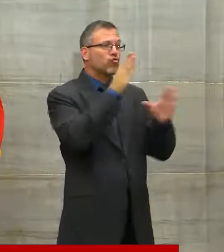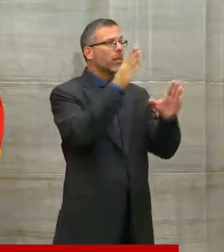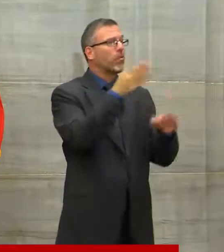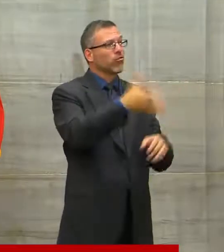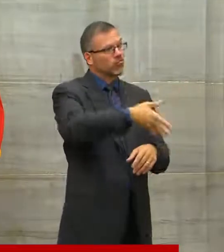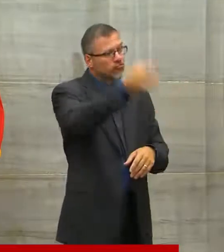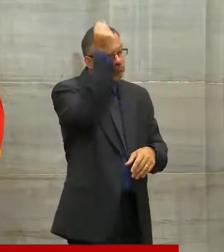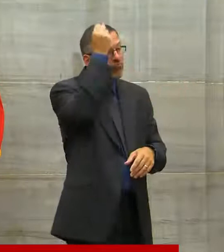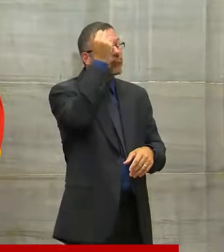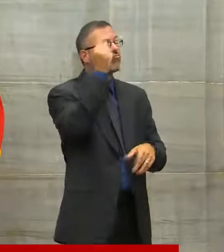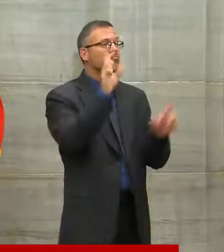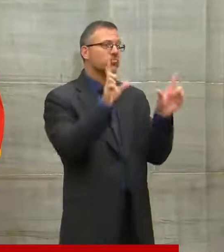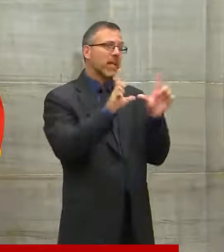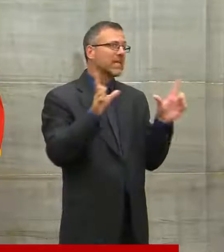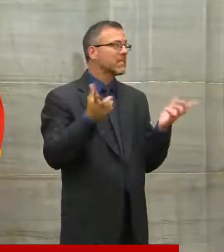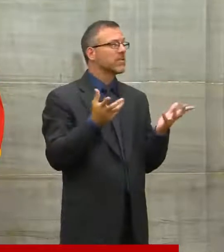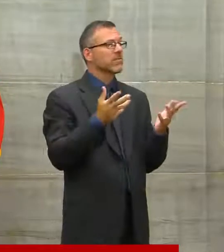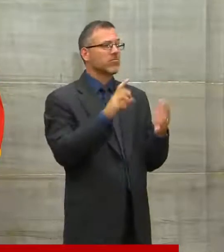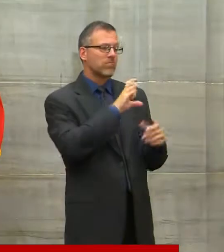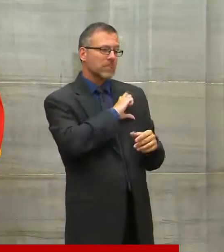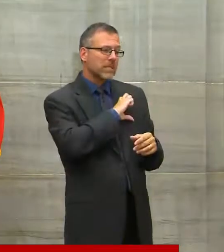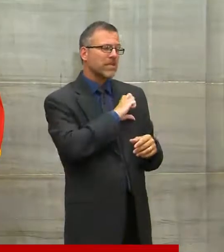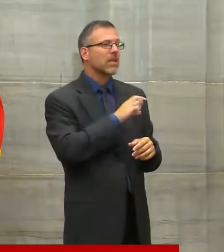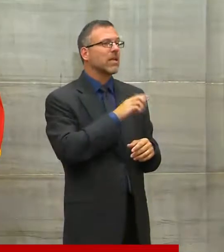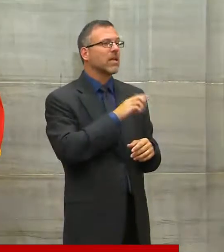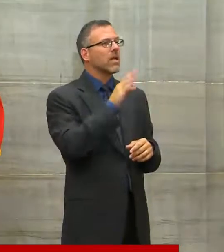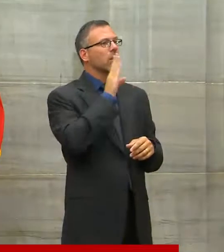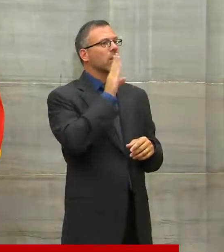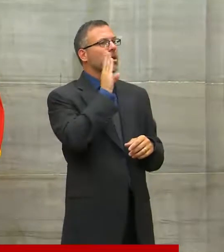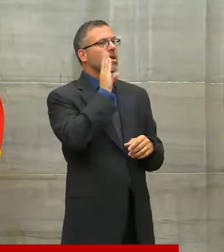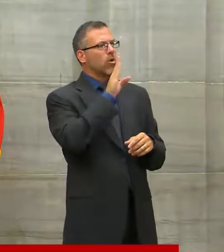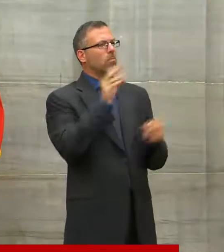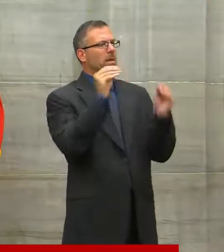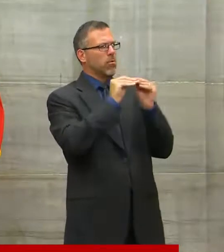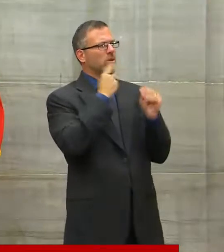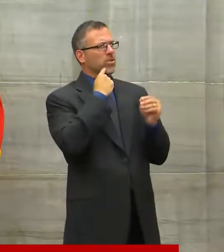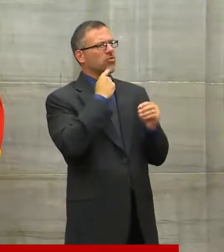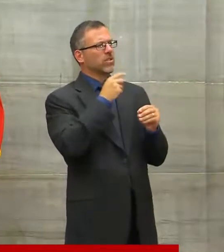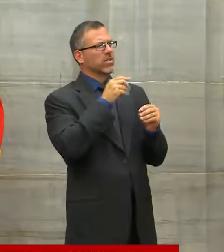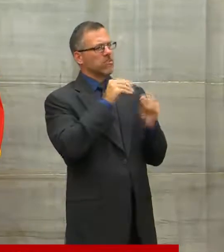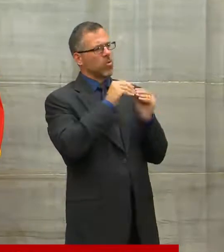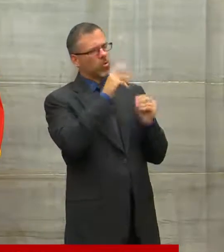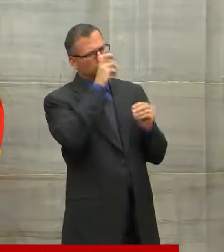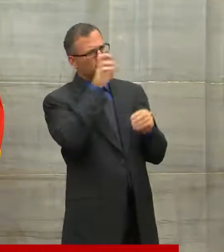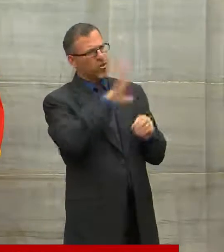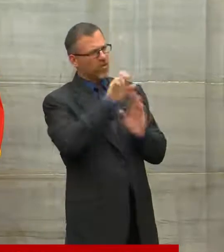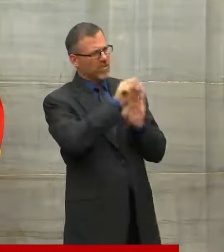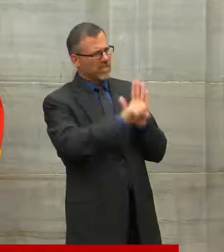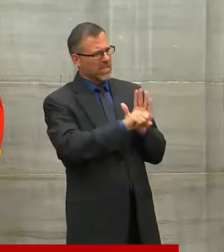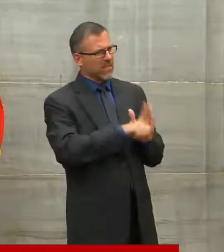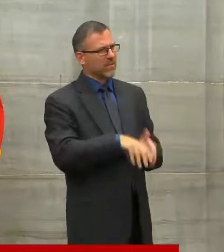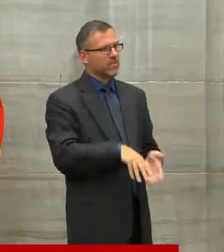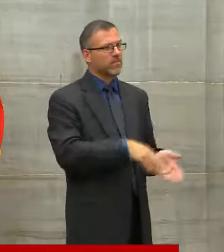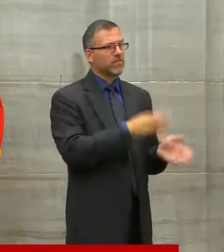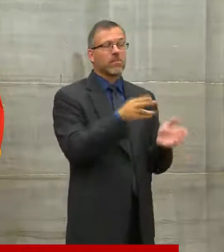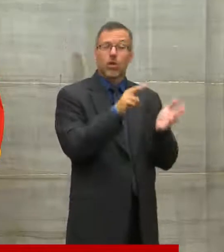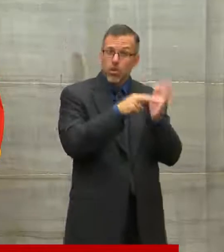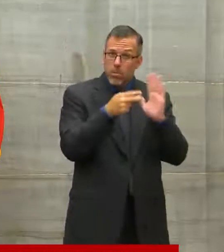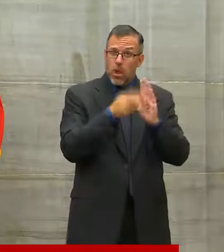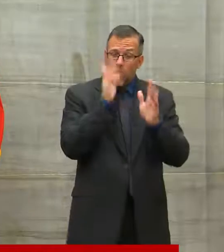always been there, but it's going to enforce more from across the state. And so again, just to be clear, will it be a backwards review or